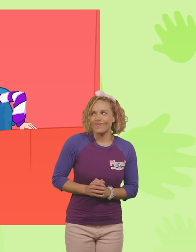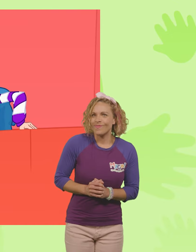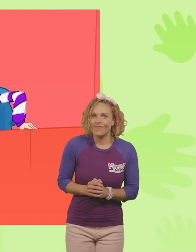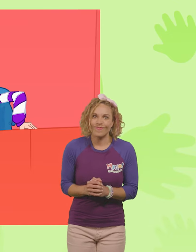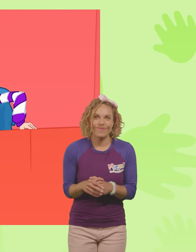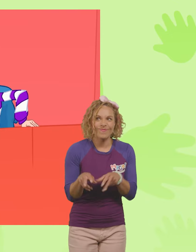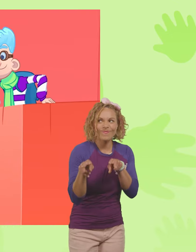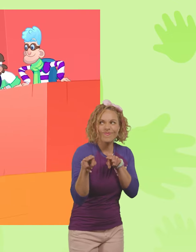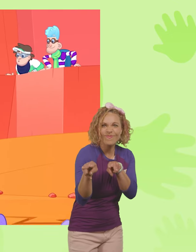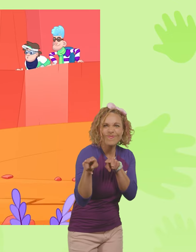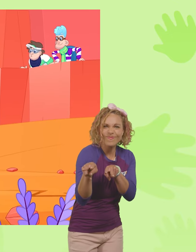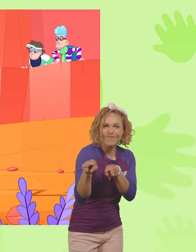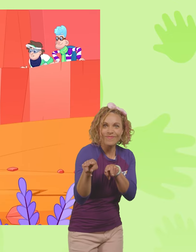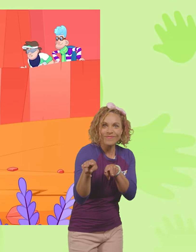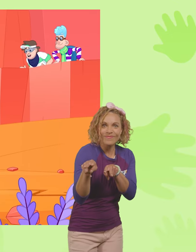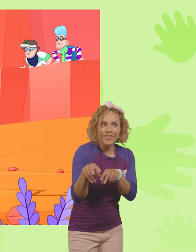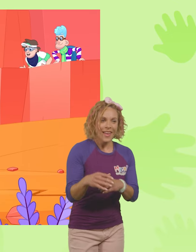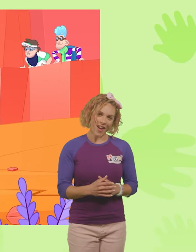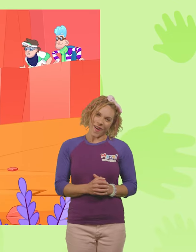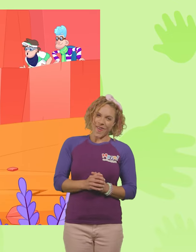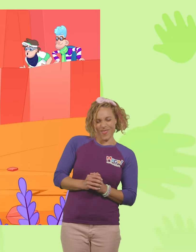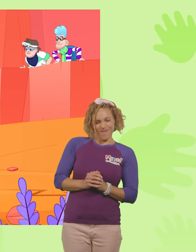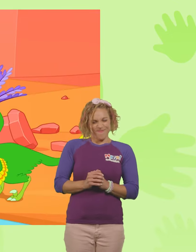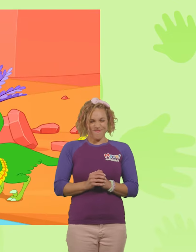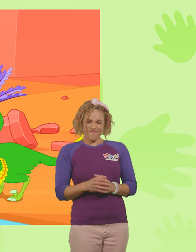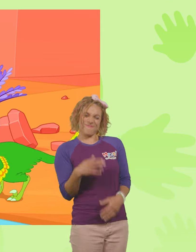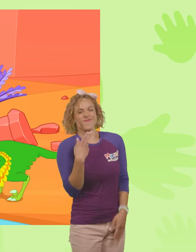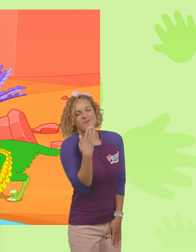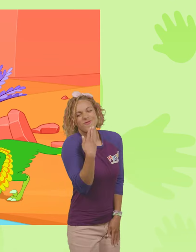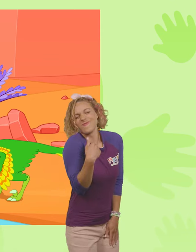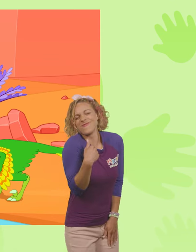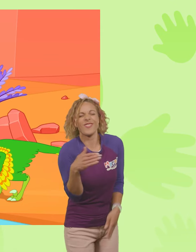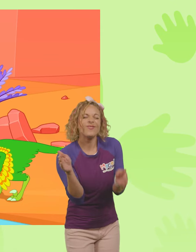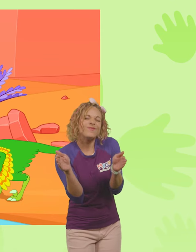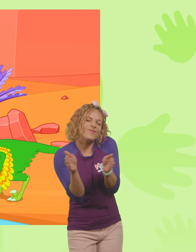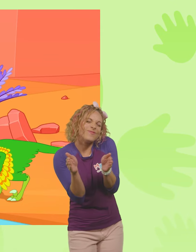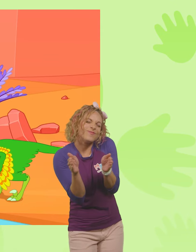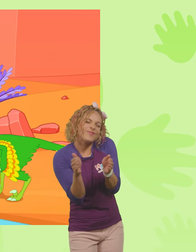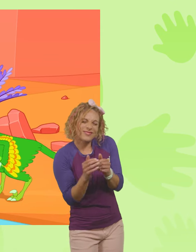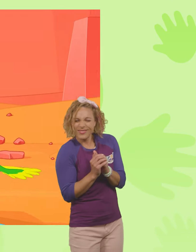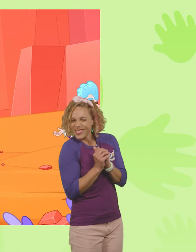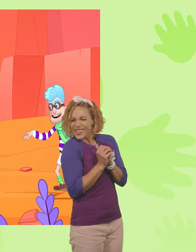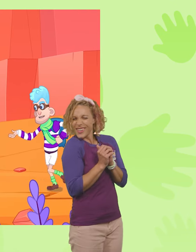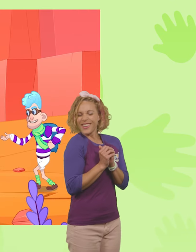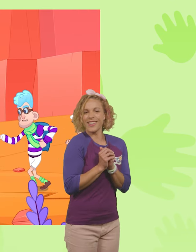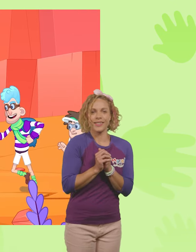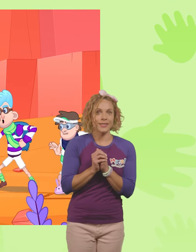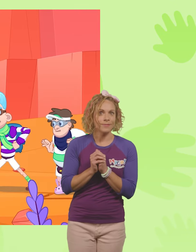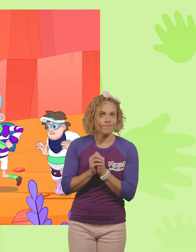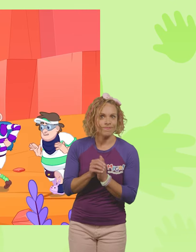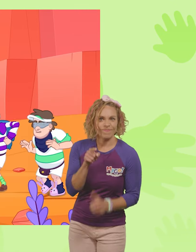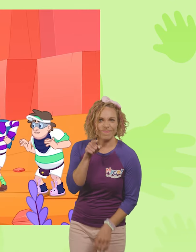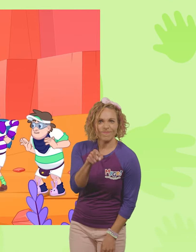Look, Yawn. They are so cute and little. They will be the first